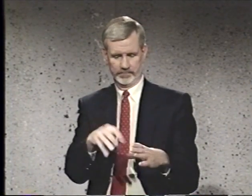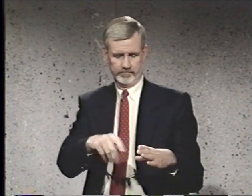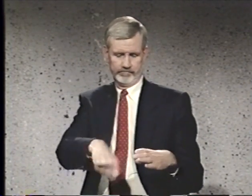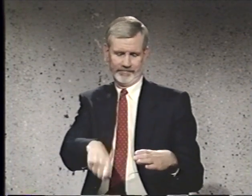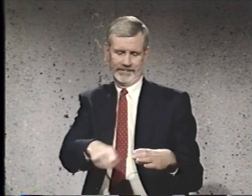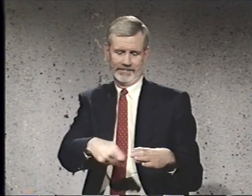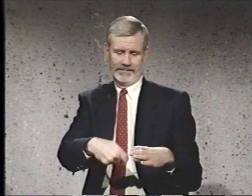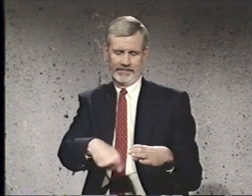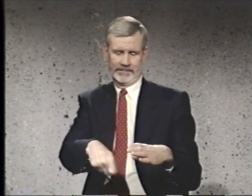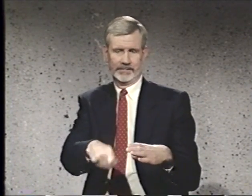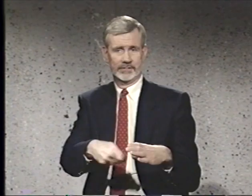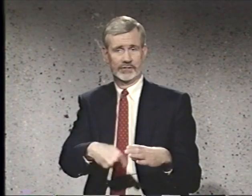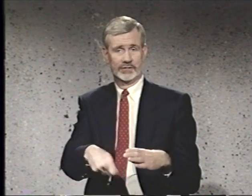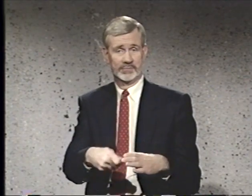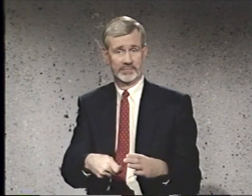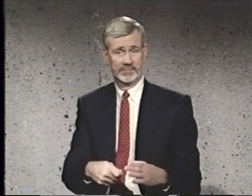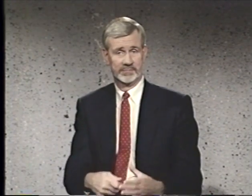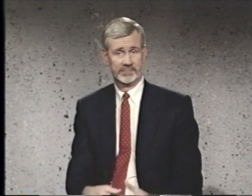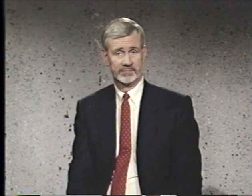Beat in 2 eggs.